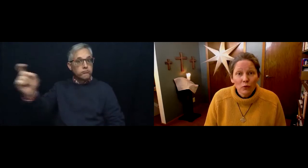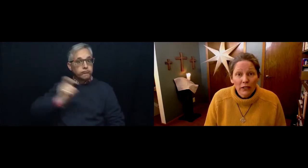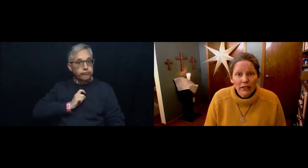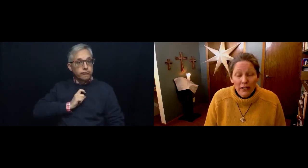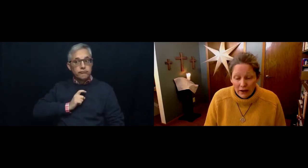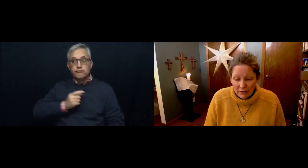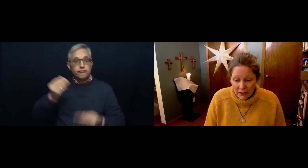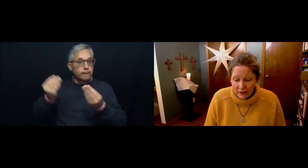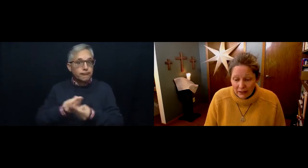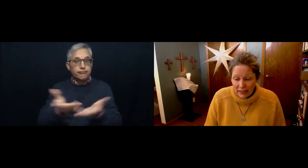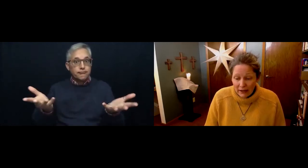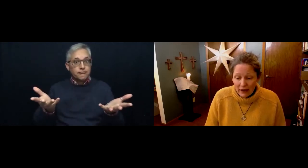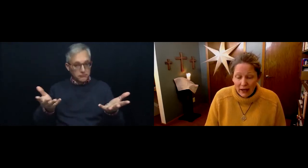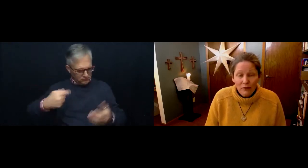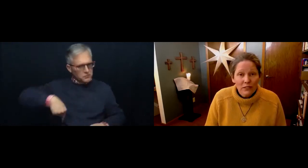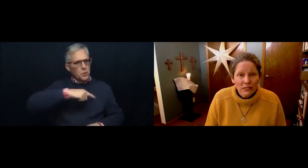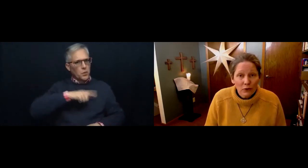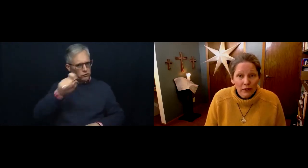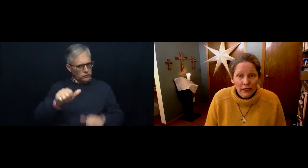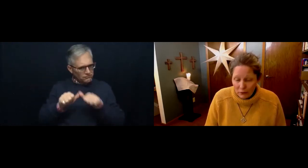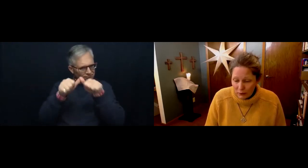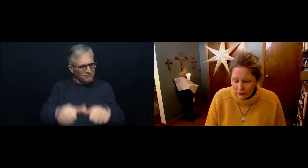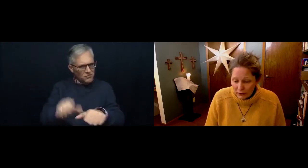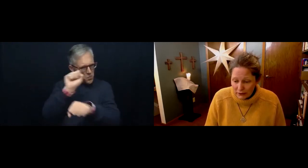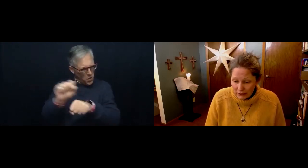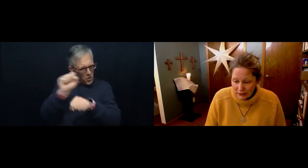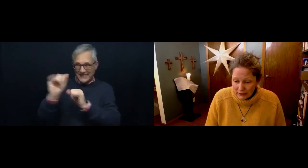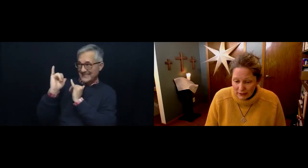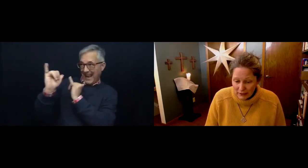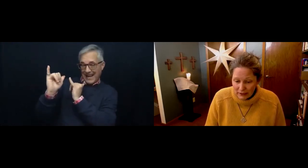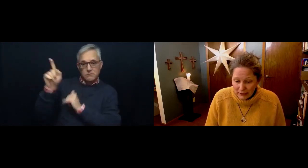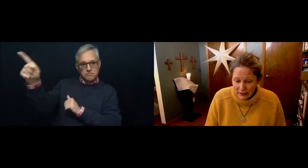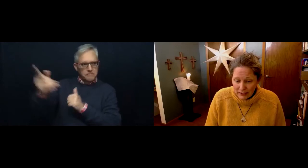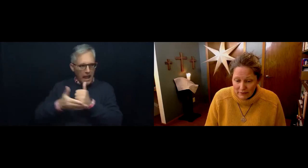this work of healing and restoring the world.